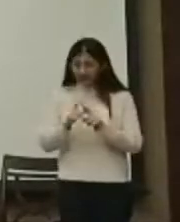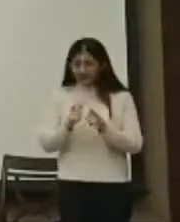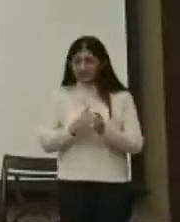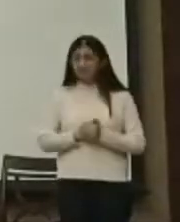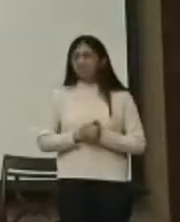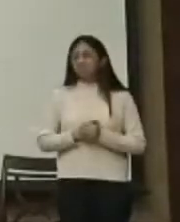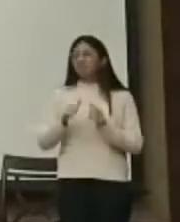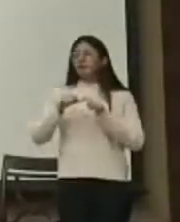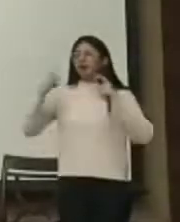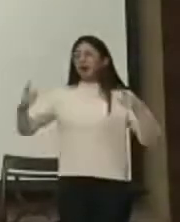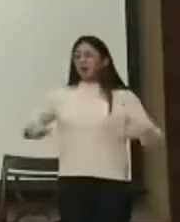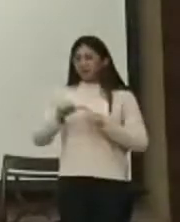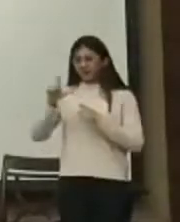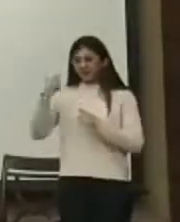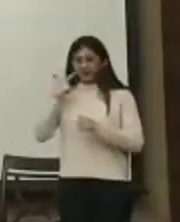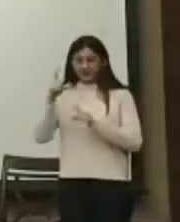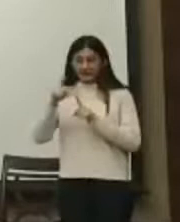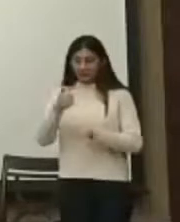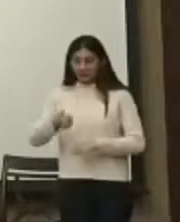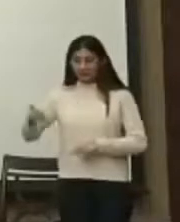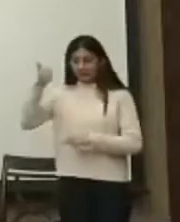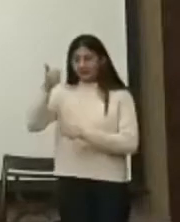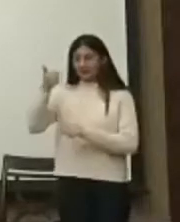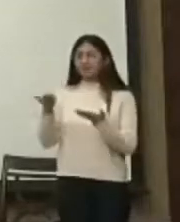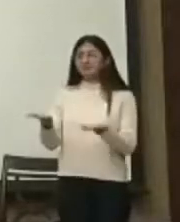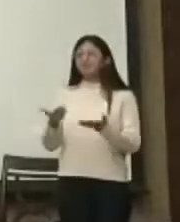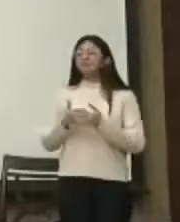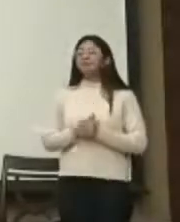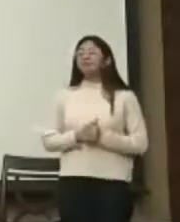Mr. Arman Ali, Executive Director,